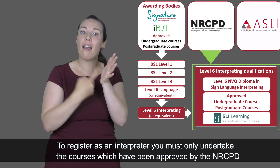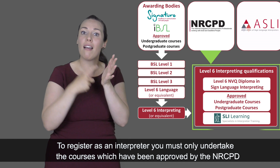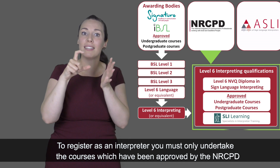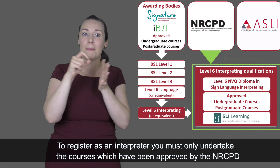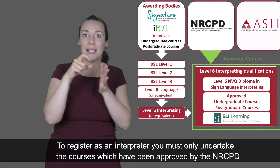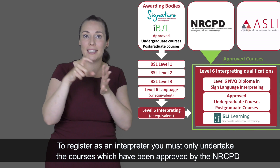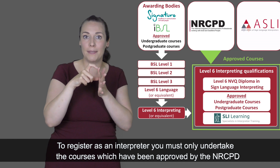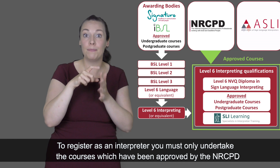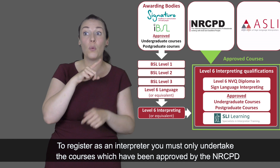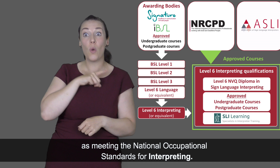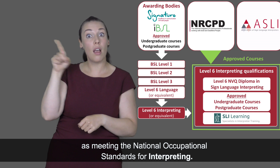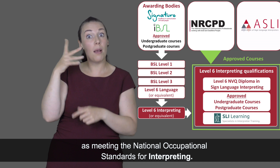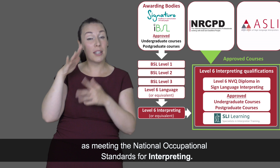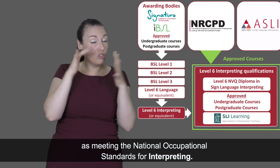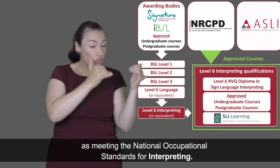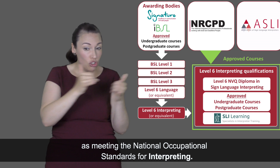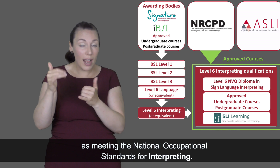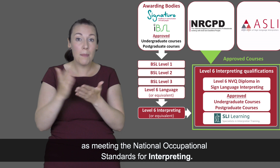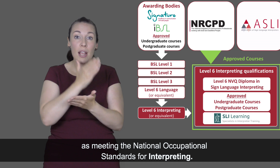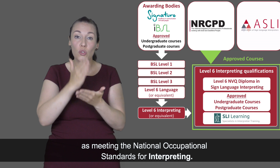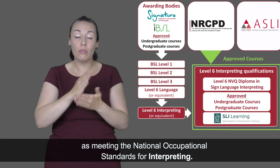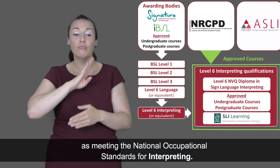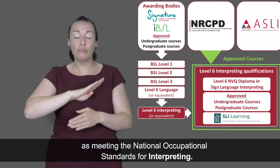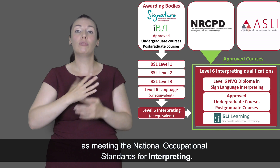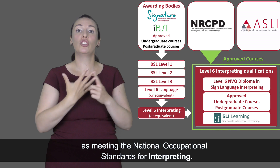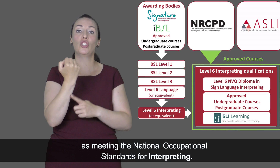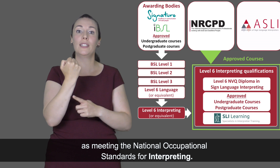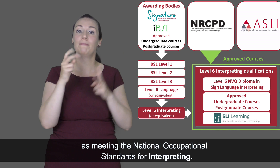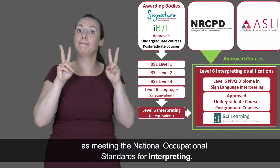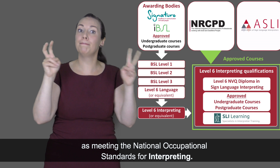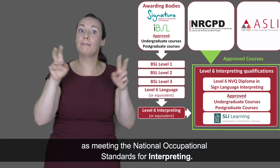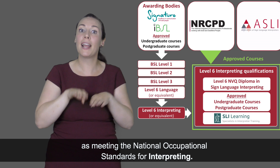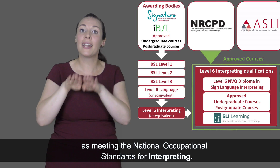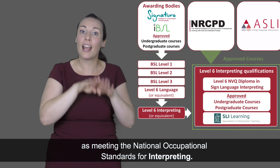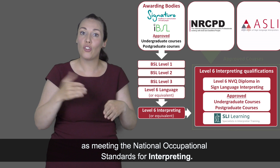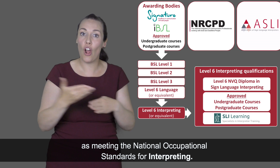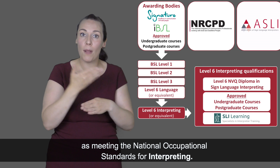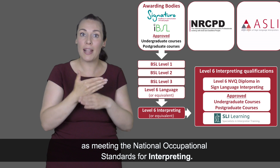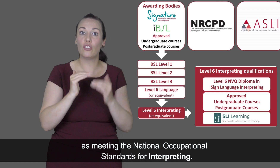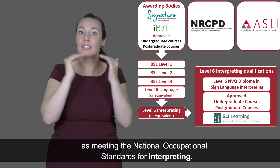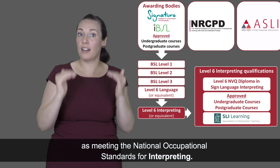by the NRCPD as meeting the National Occupational Standards for Interpreting.